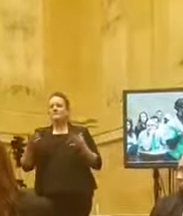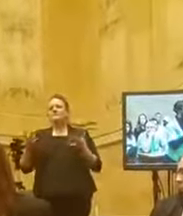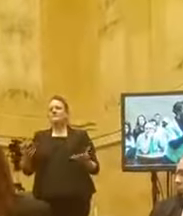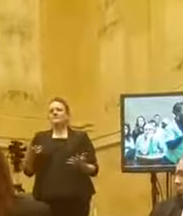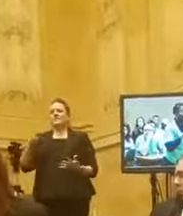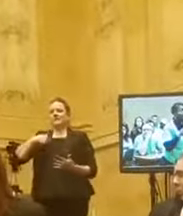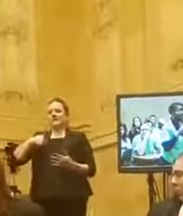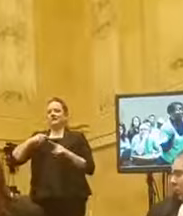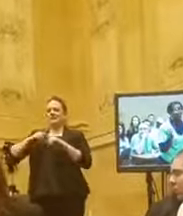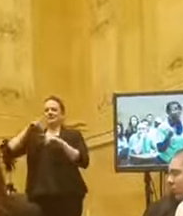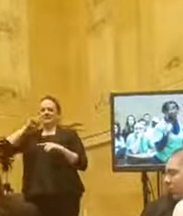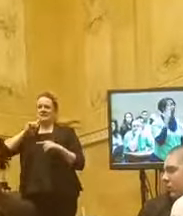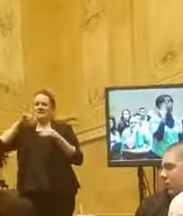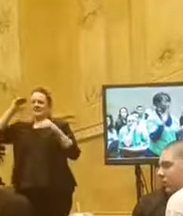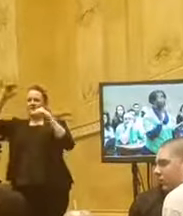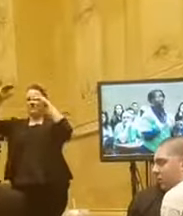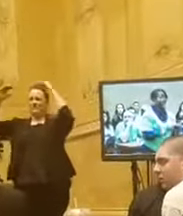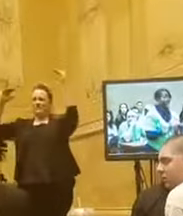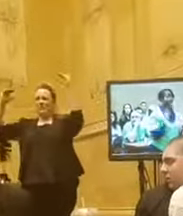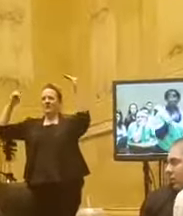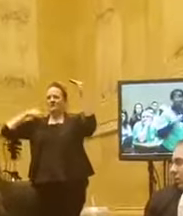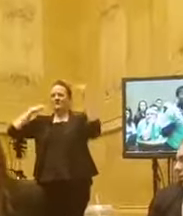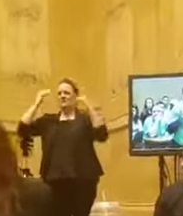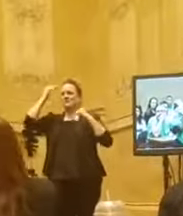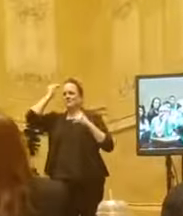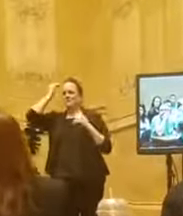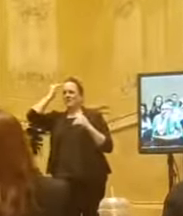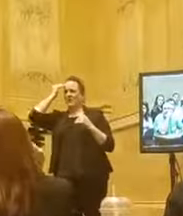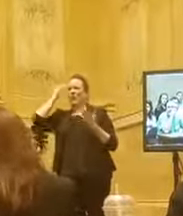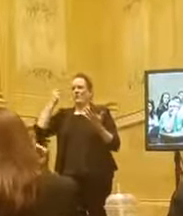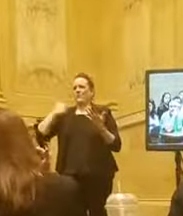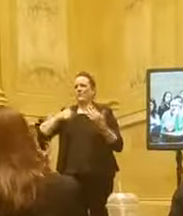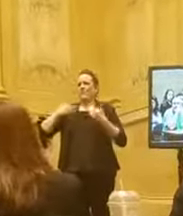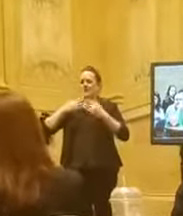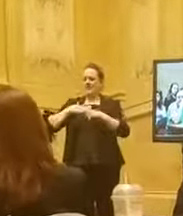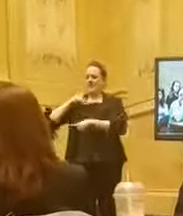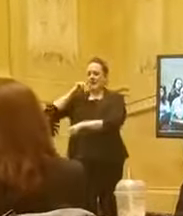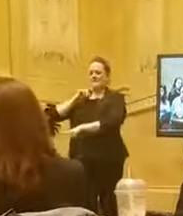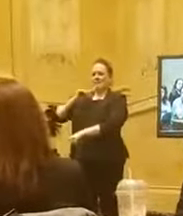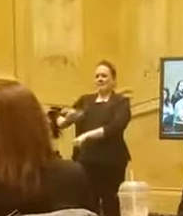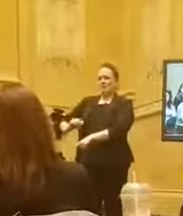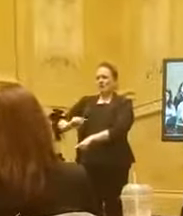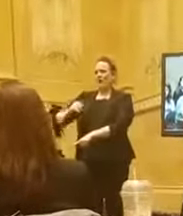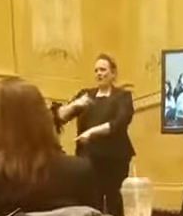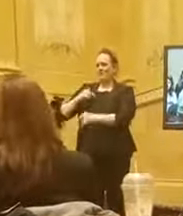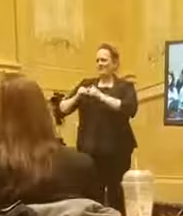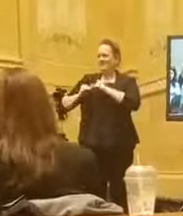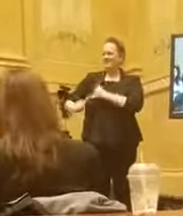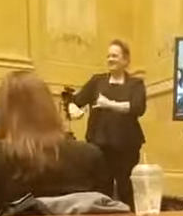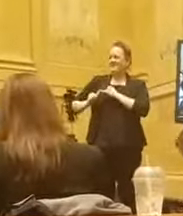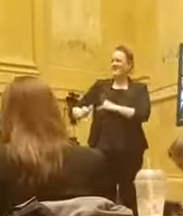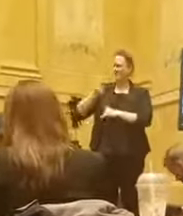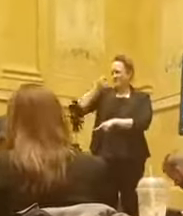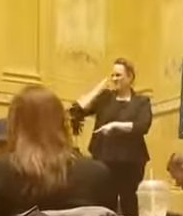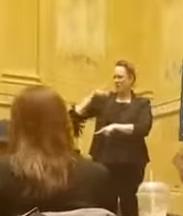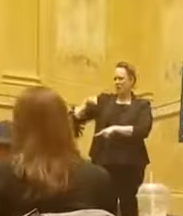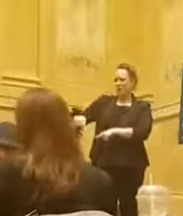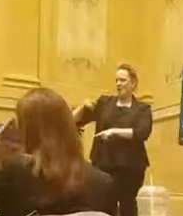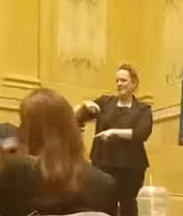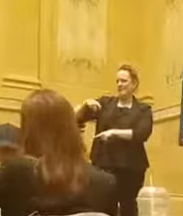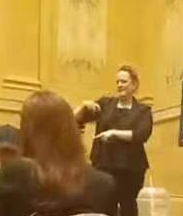else to serve my daughter for education, but that's not the system that I want to live in. I want my child to have the education I want her to have. And she has an